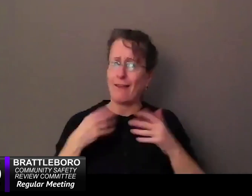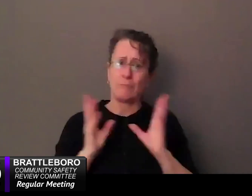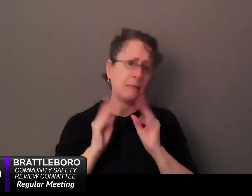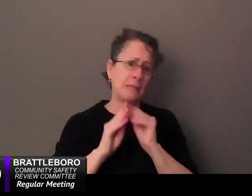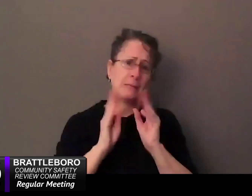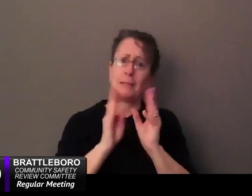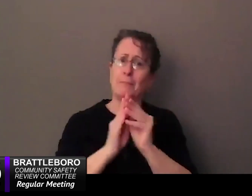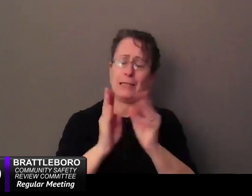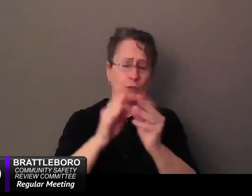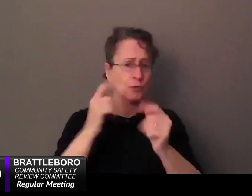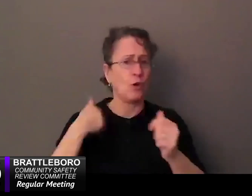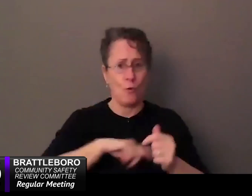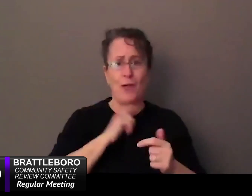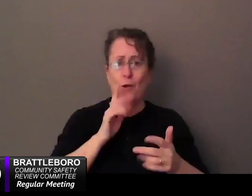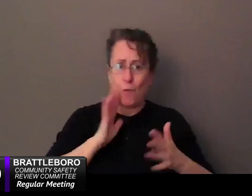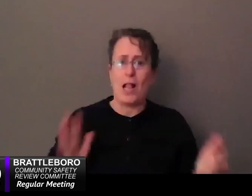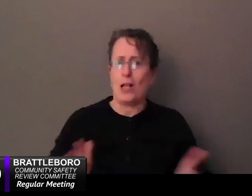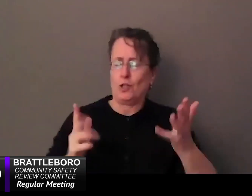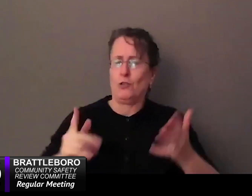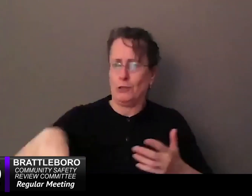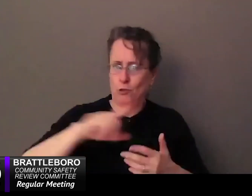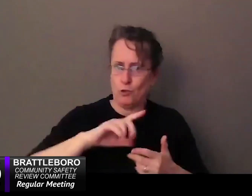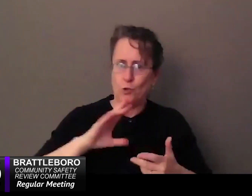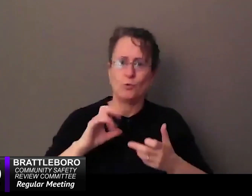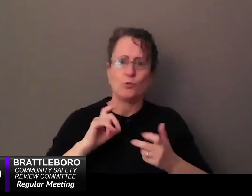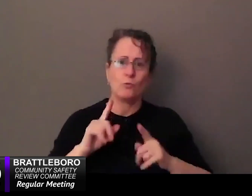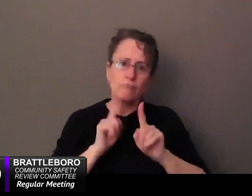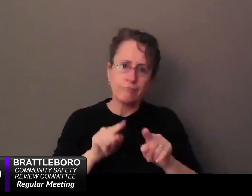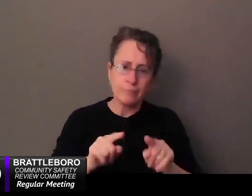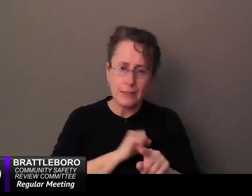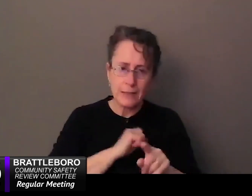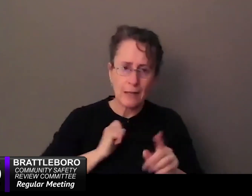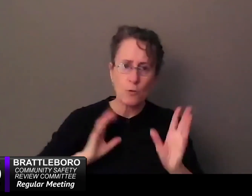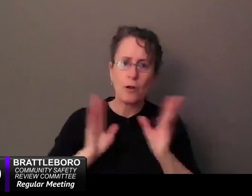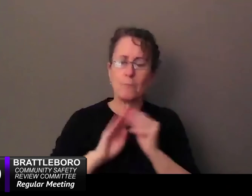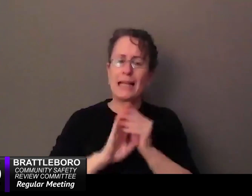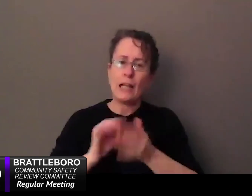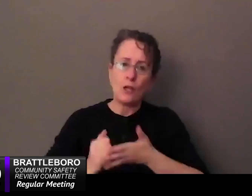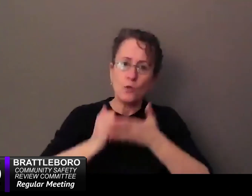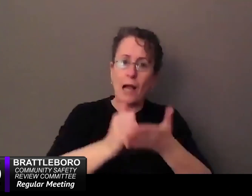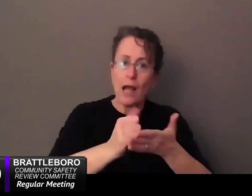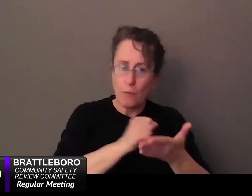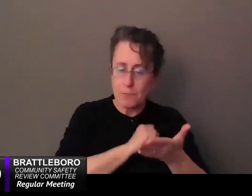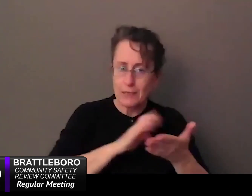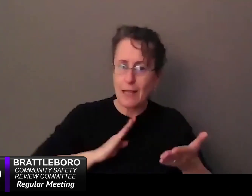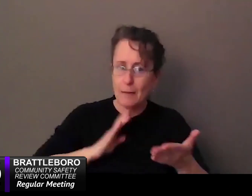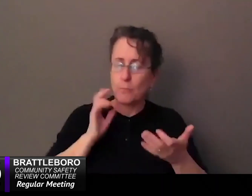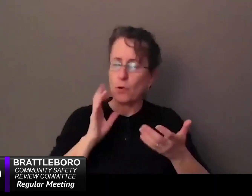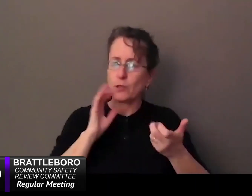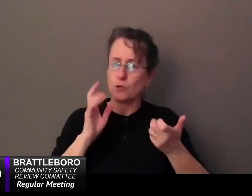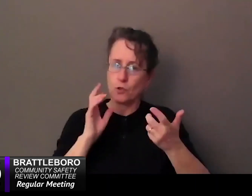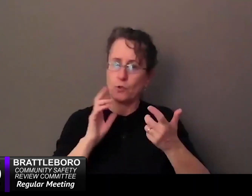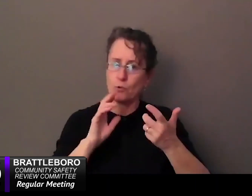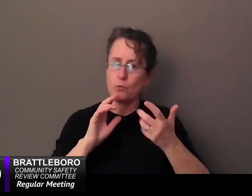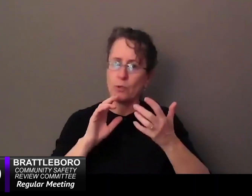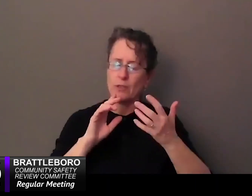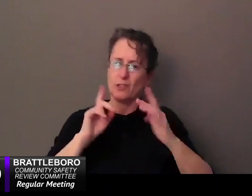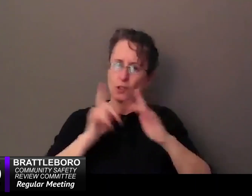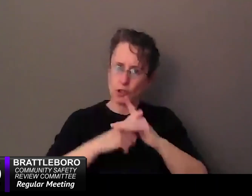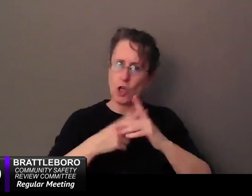and support the select board in integrating the recommendations. Right. But as far